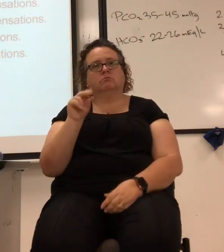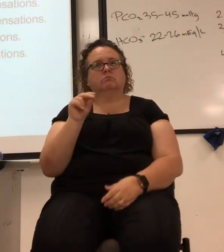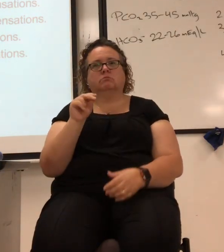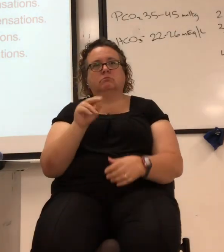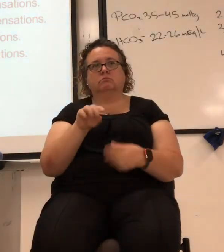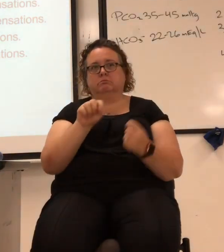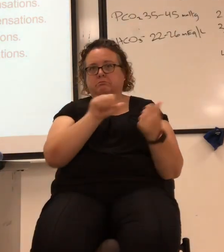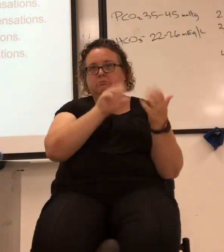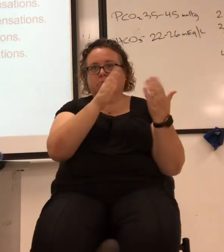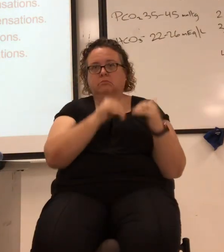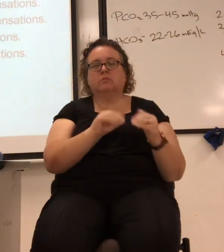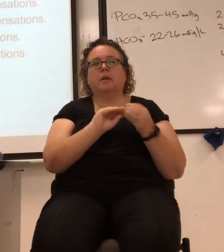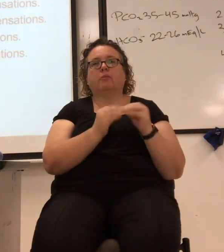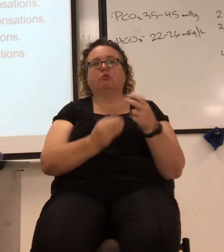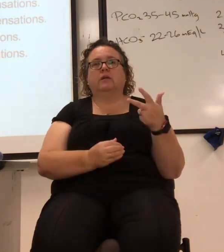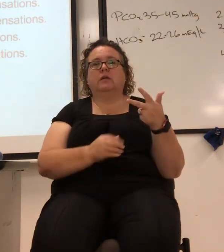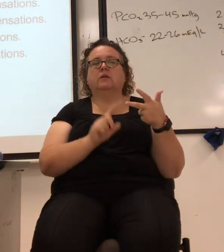7.2,